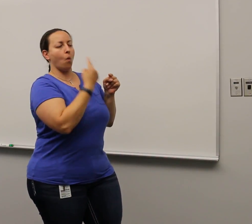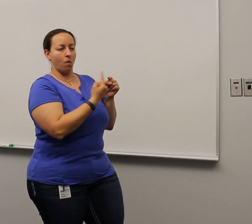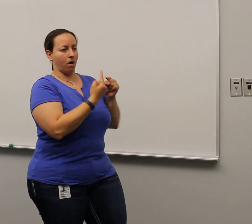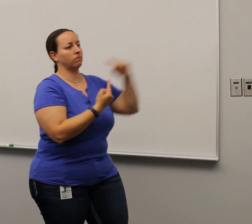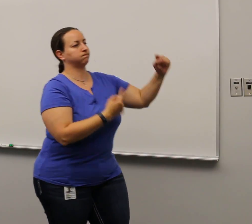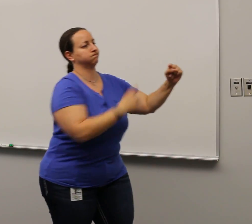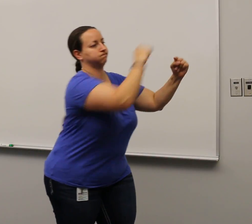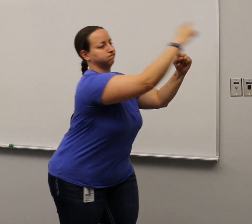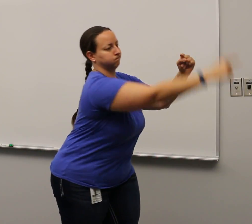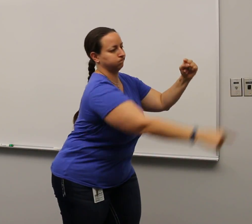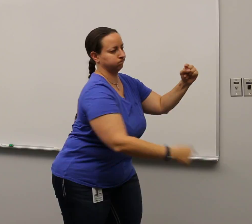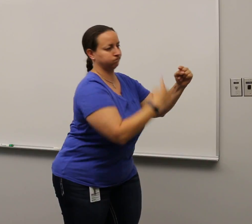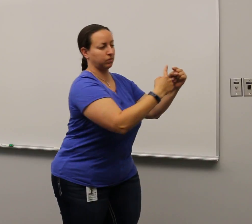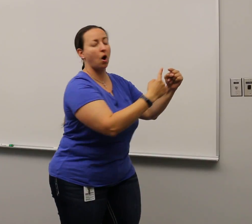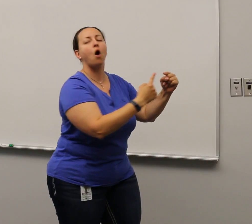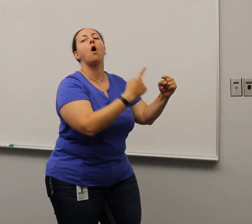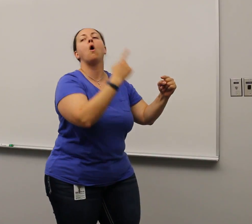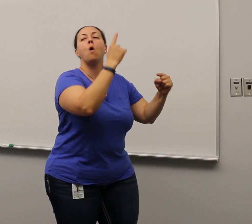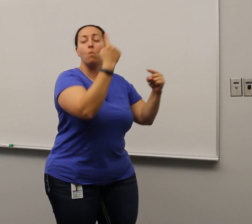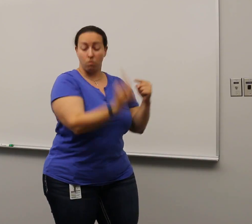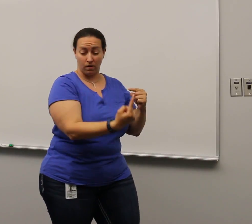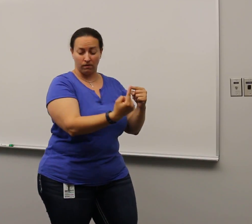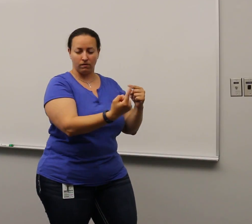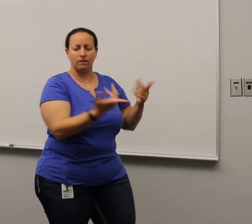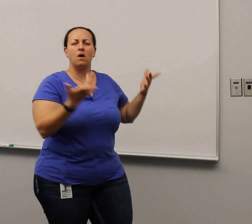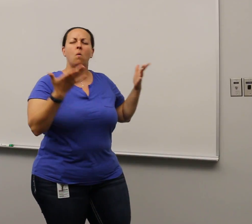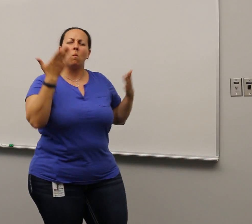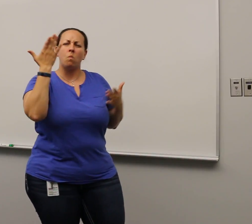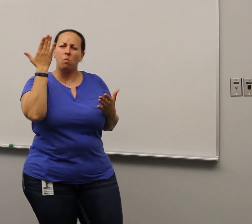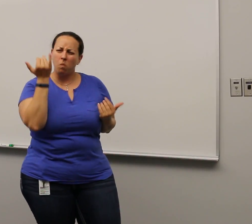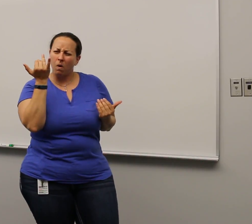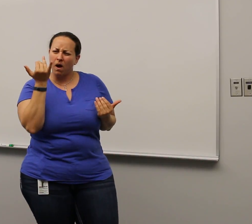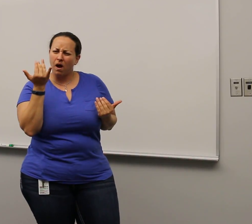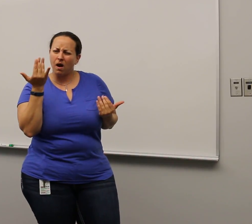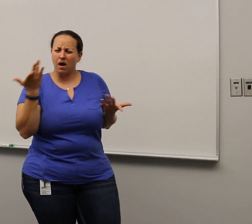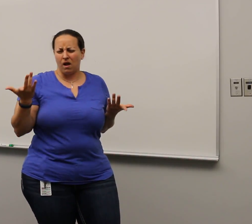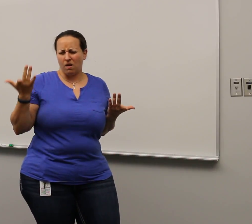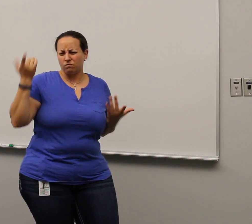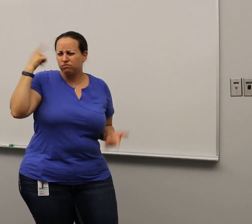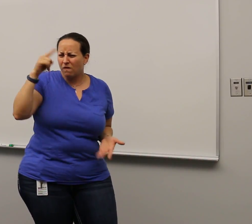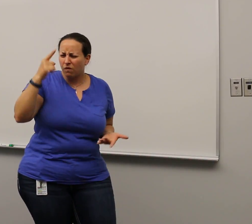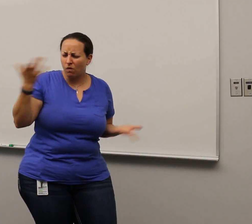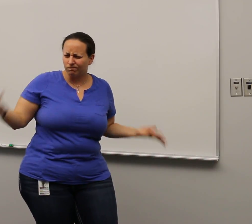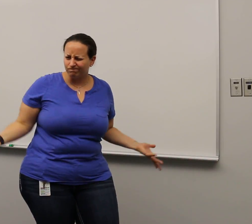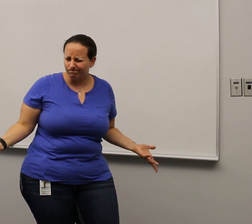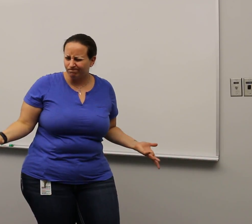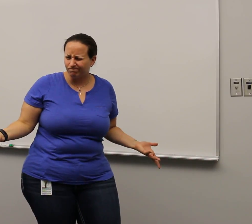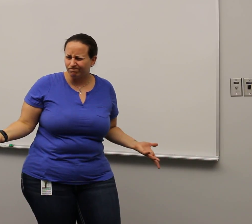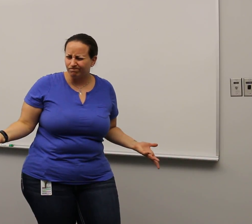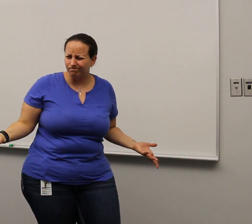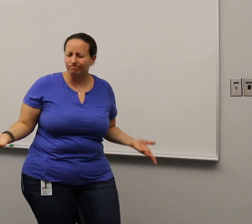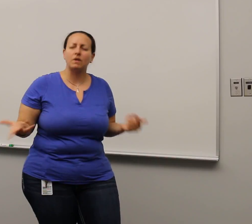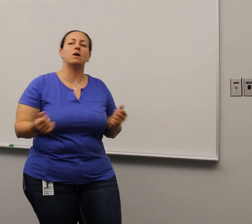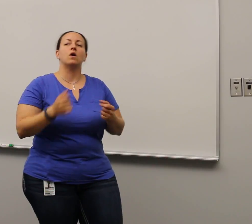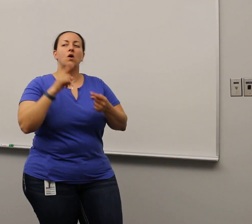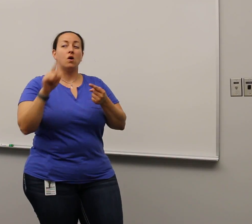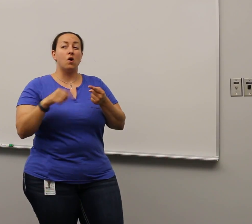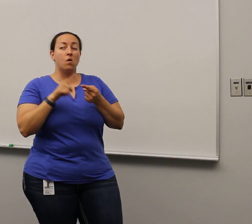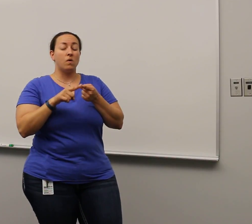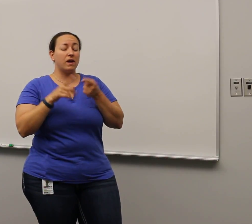1 turn of the rear tire. Why is that? What gears are being turned here? What are the size of those